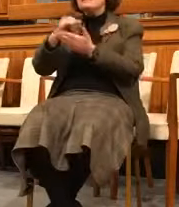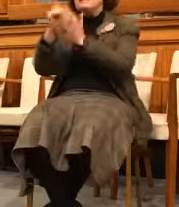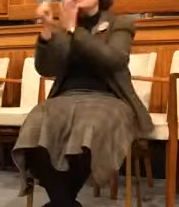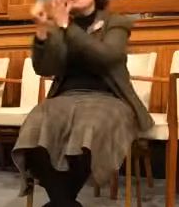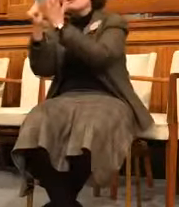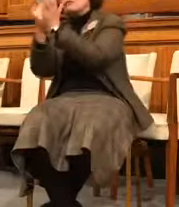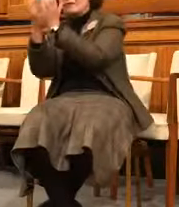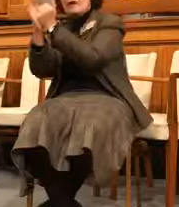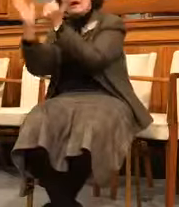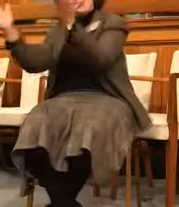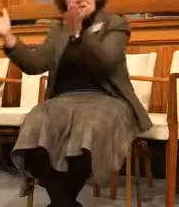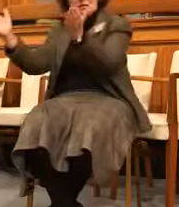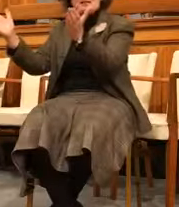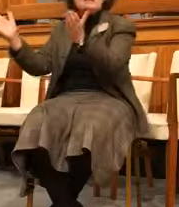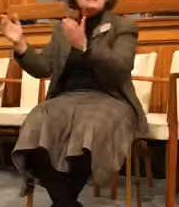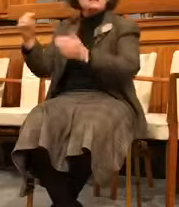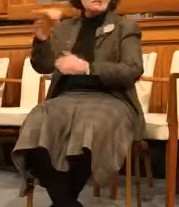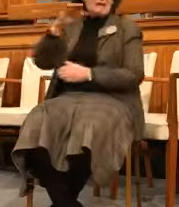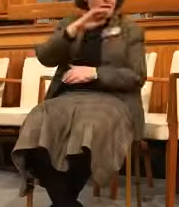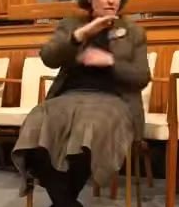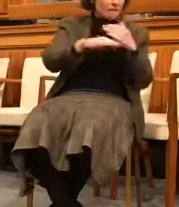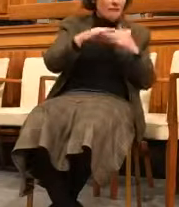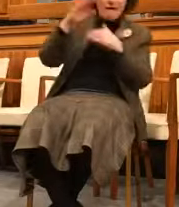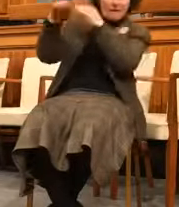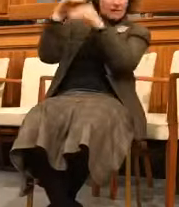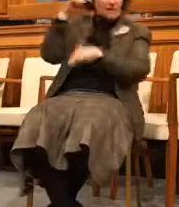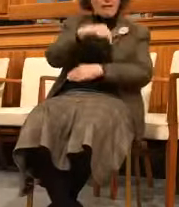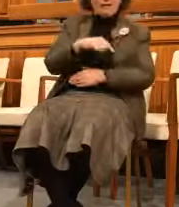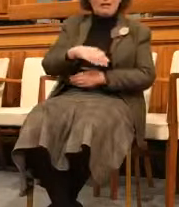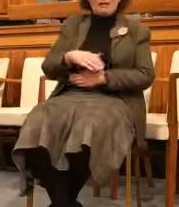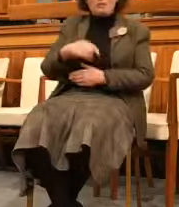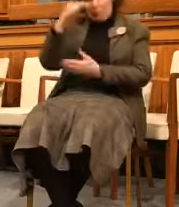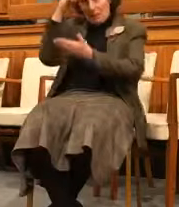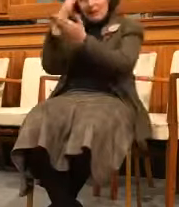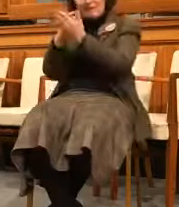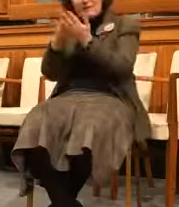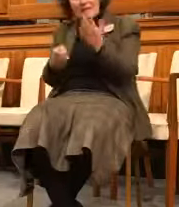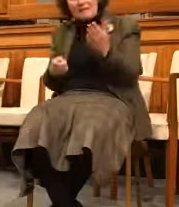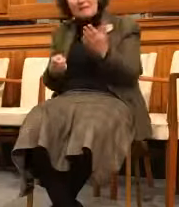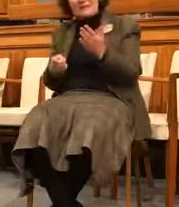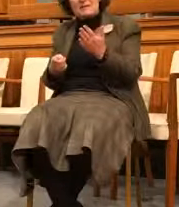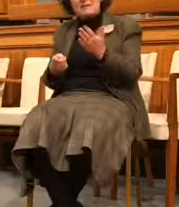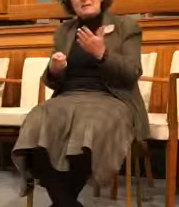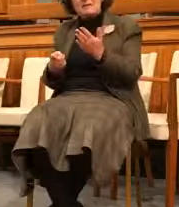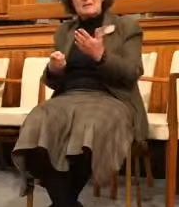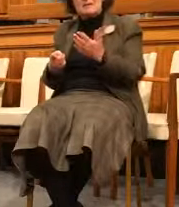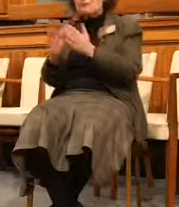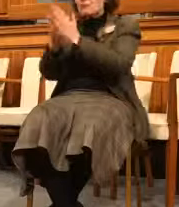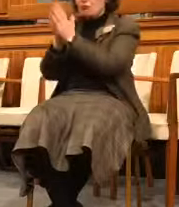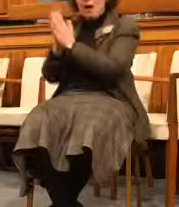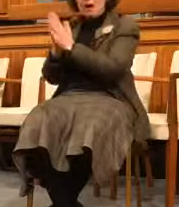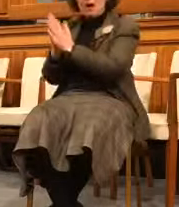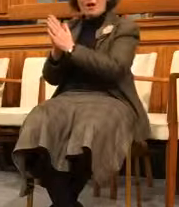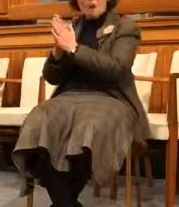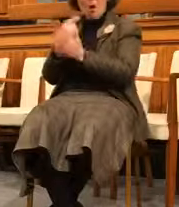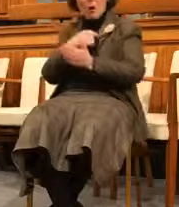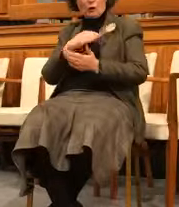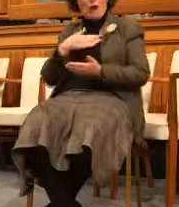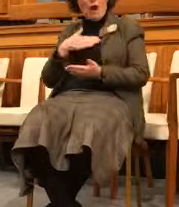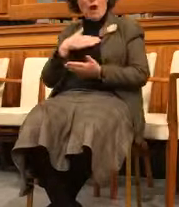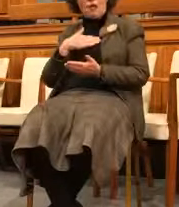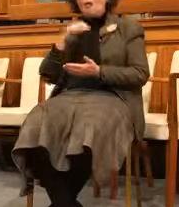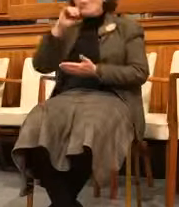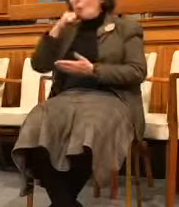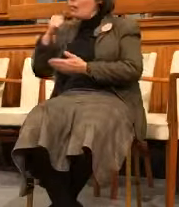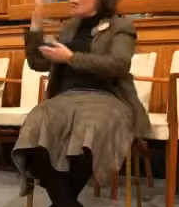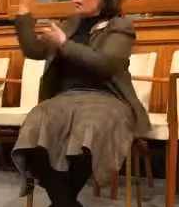you, and he will stretch forth his hand and save you and forgive you and make you